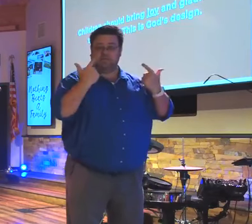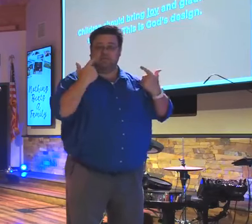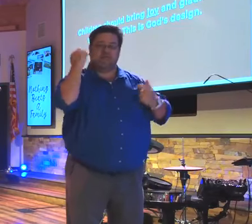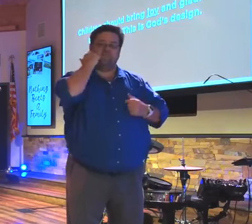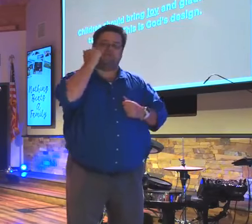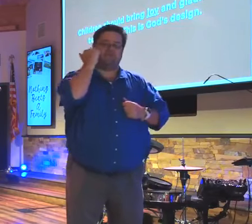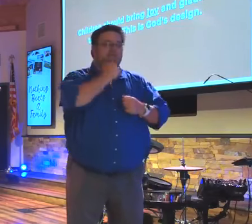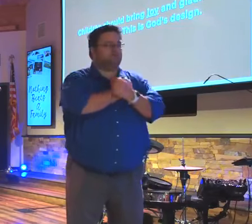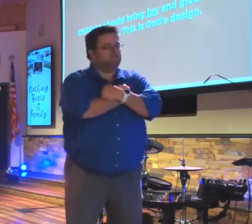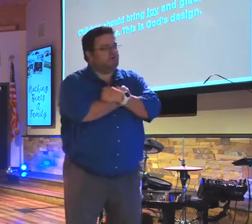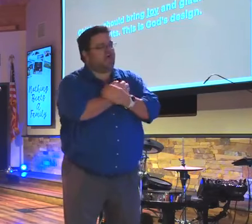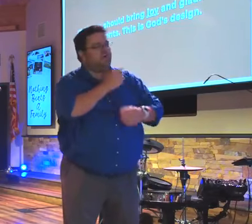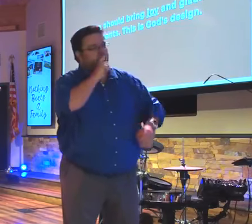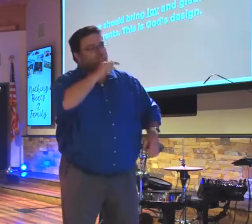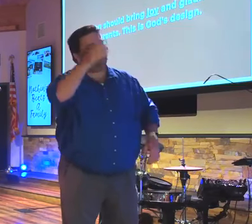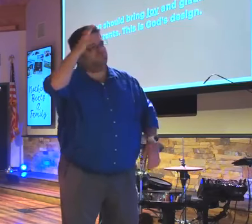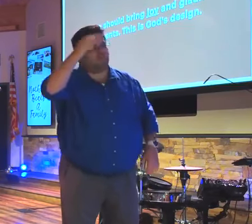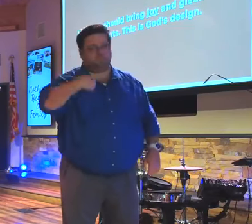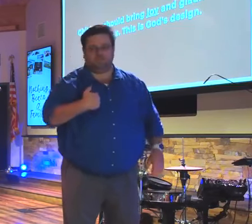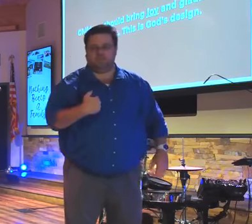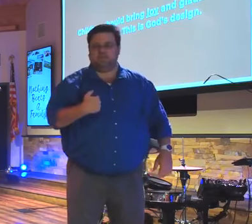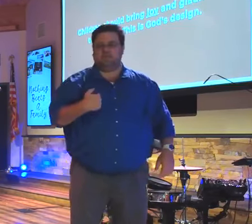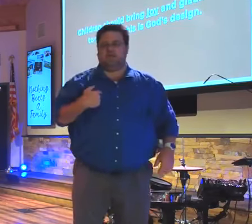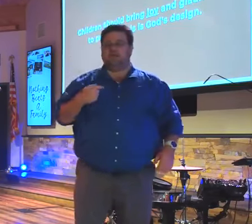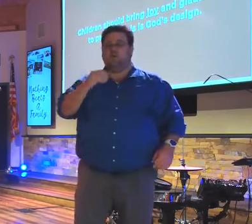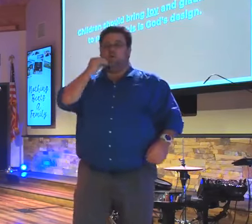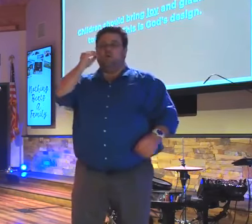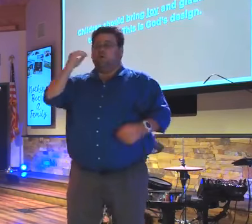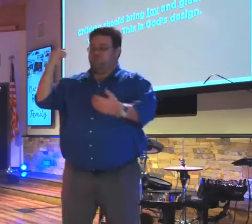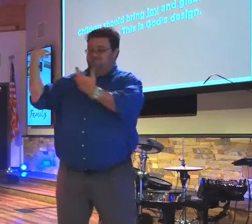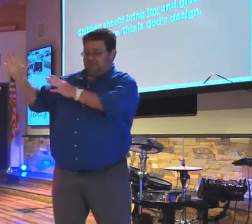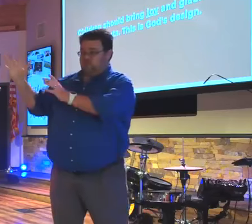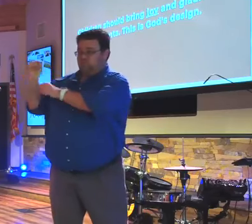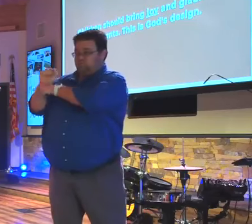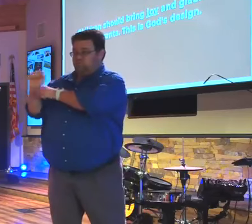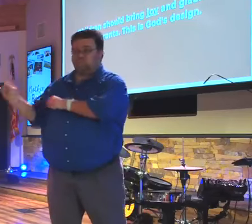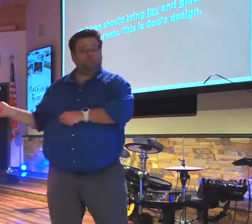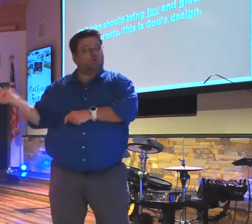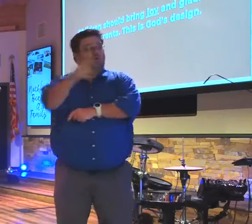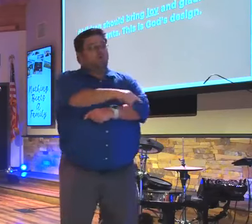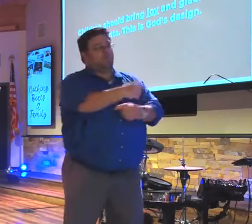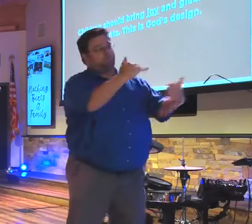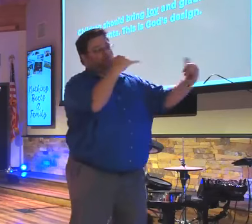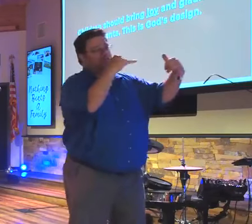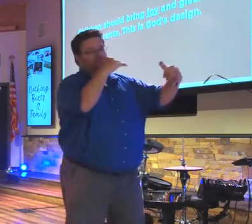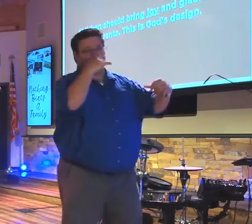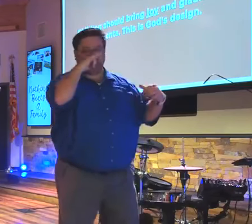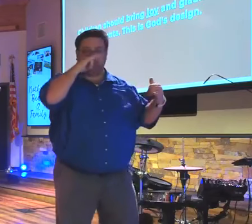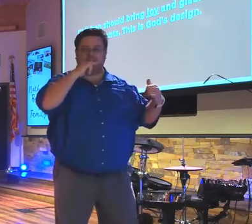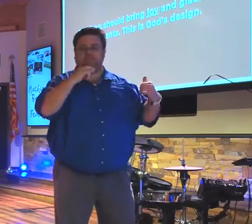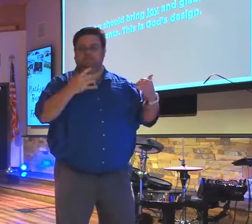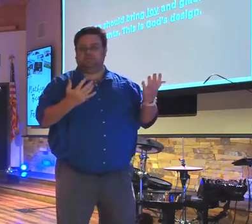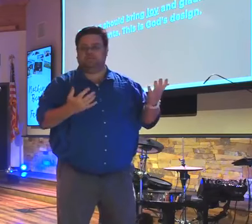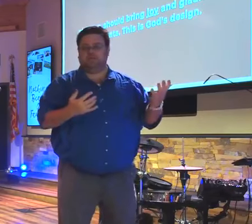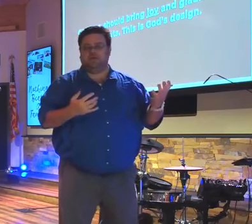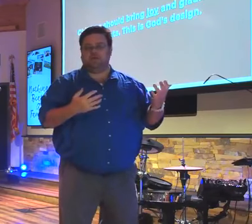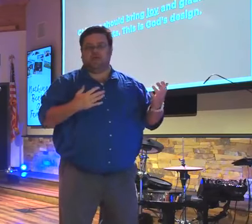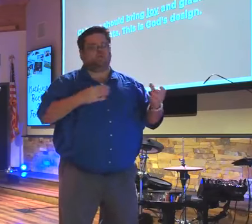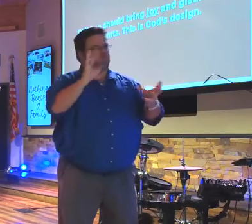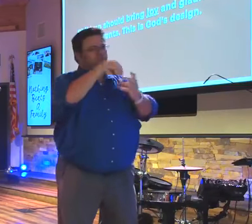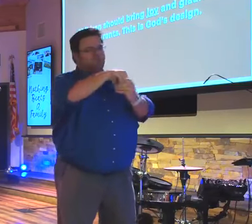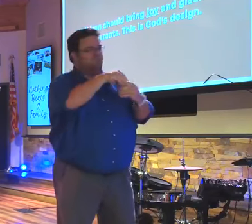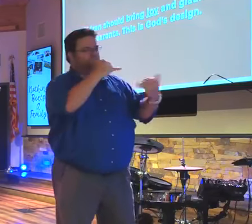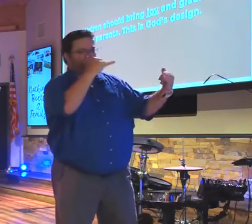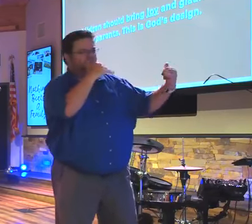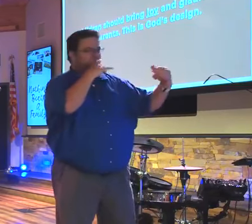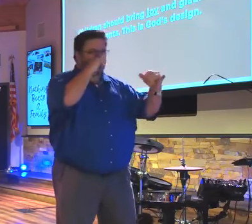fatherhood. I enjoyed going home from work and being able to play with the kids. And we were out in the street with all the neighborhood kids, and I was right in the middle